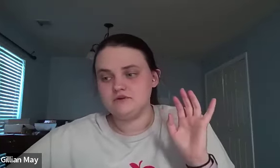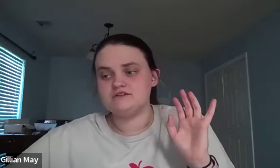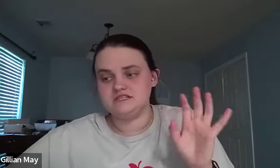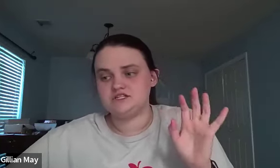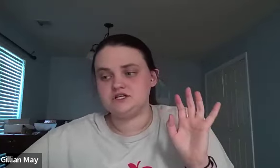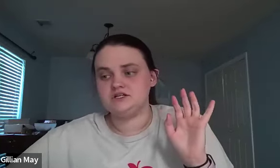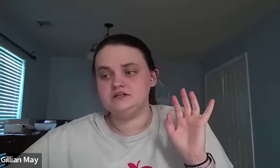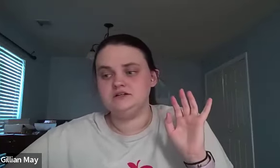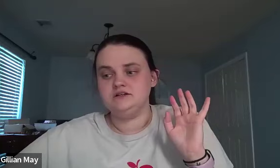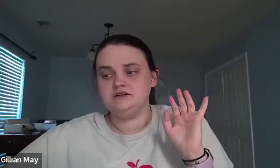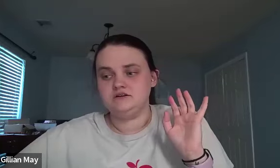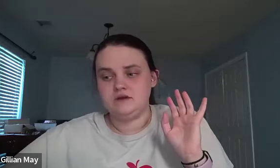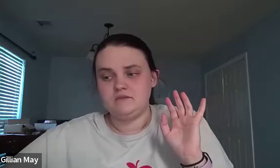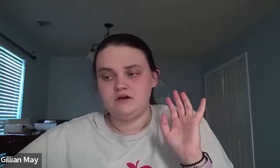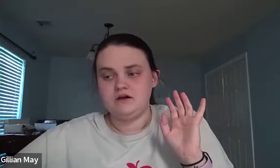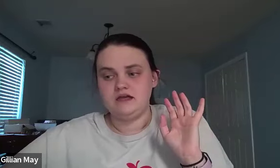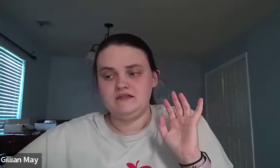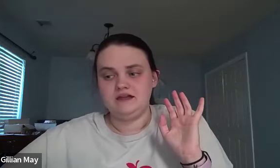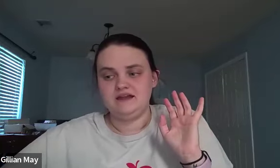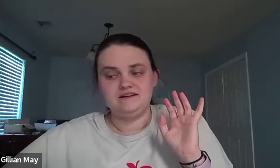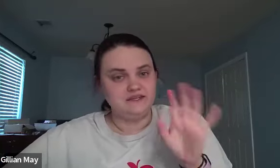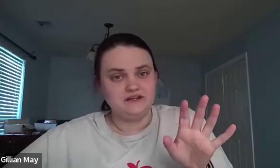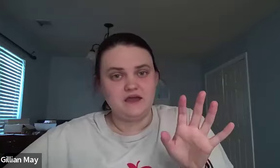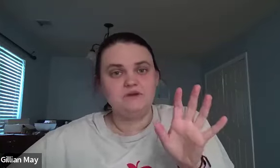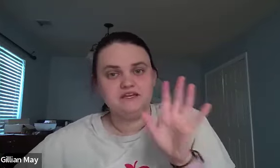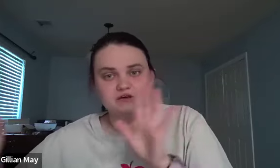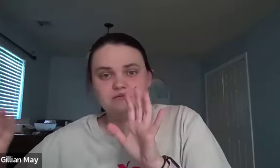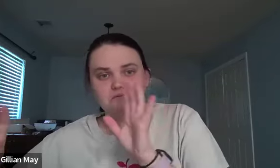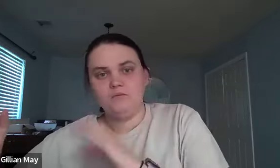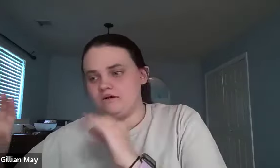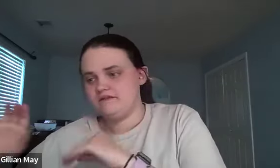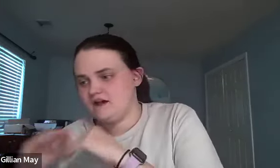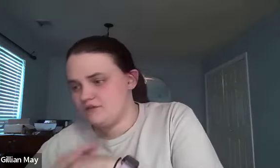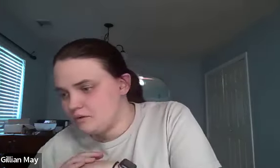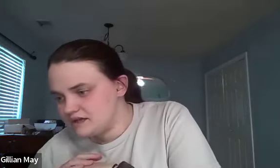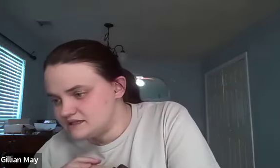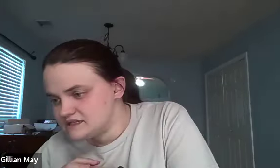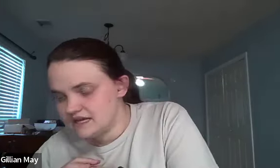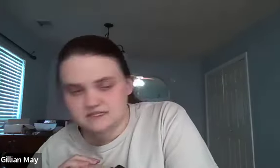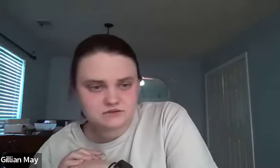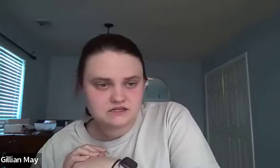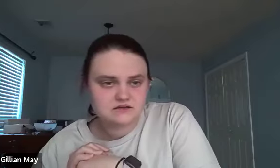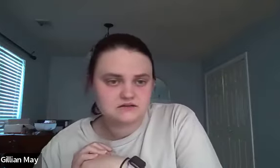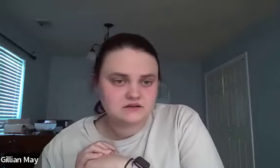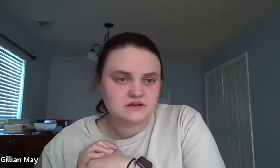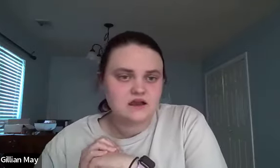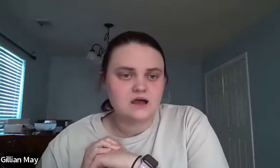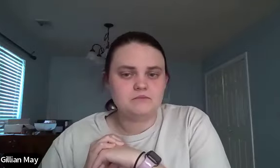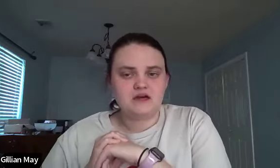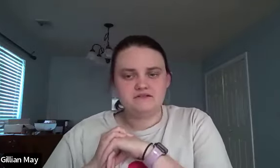brother, sister, grandma, and like kind of leave it at that. We can go more in the other ones next week. But I think